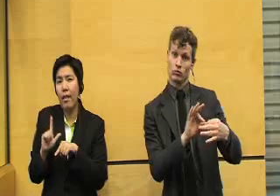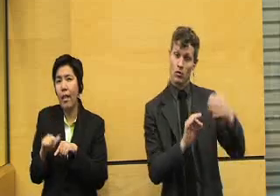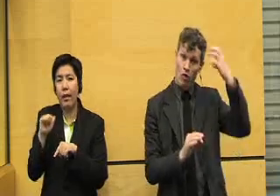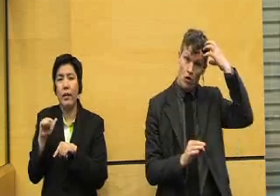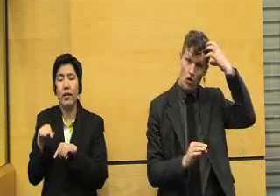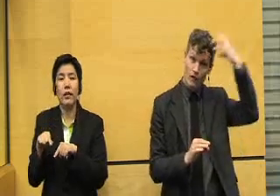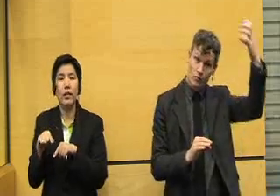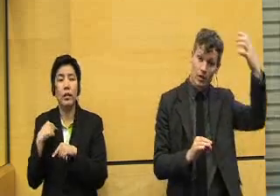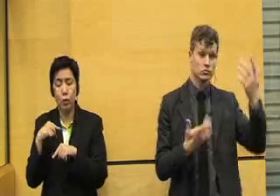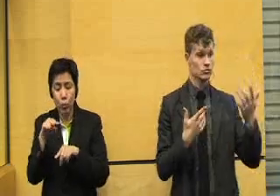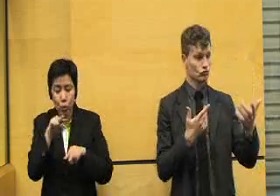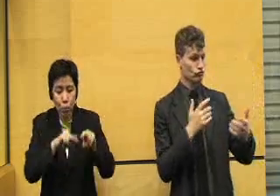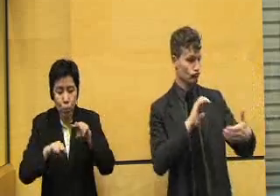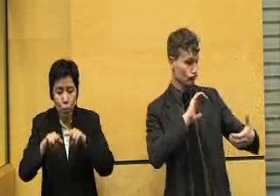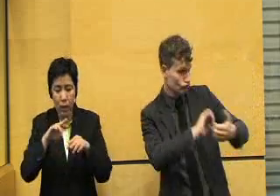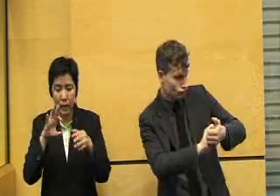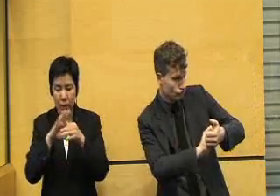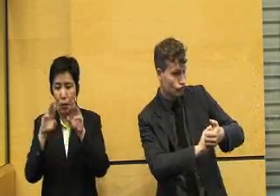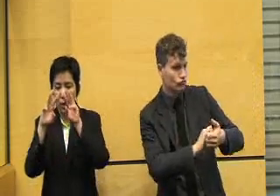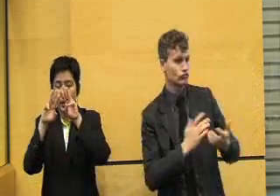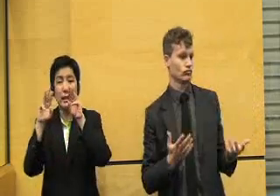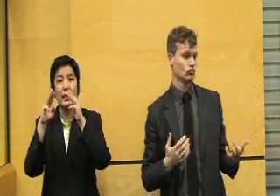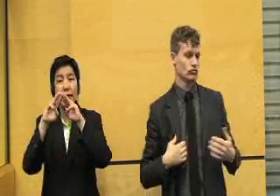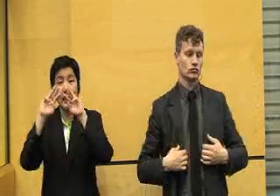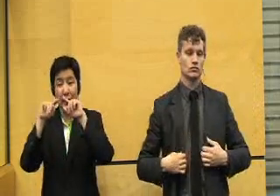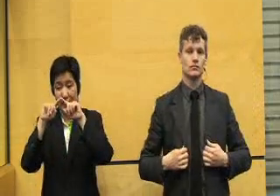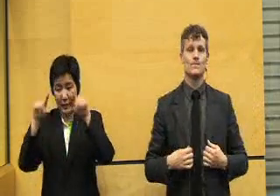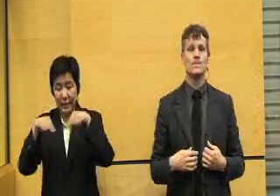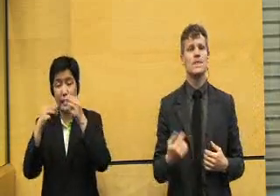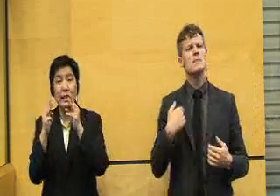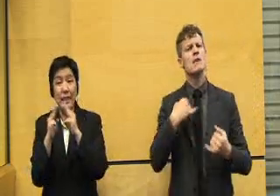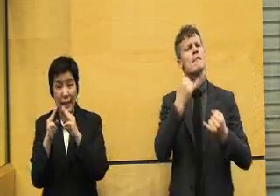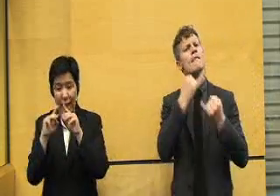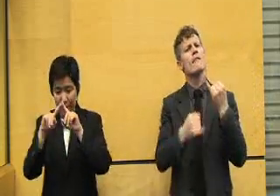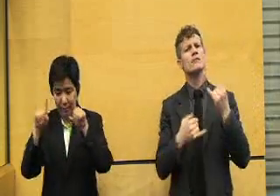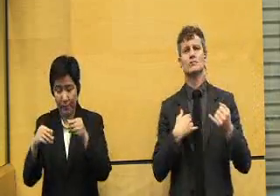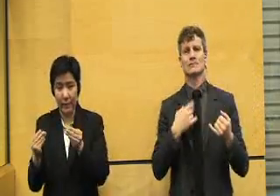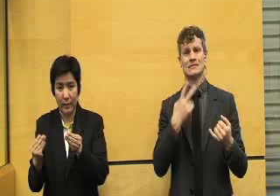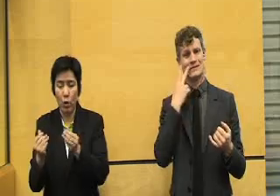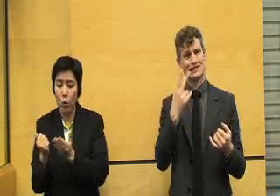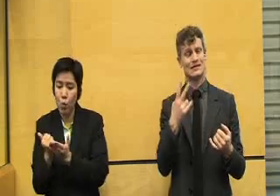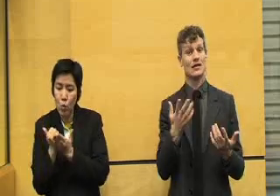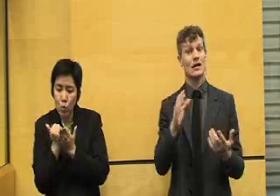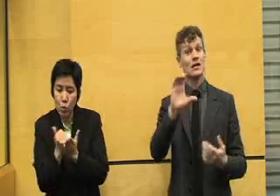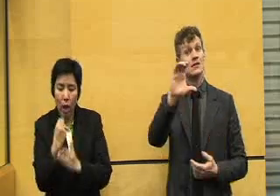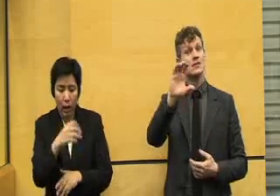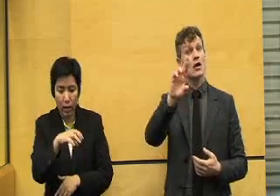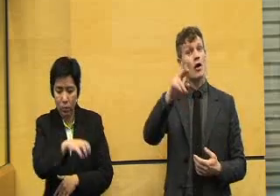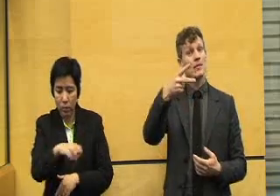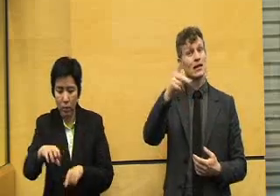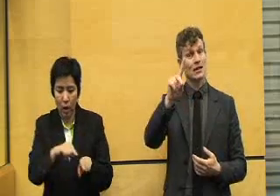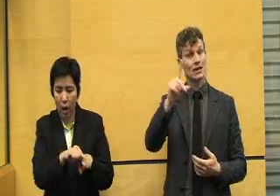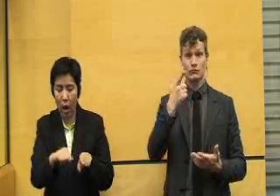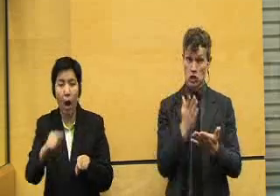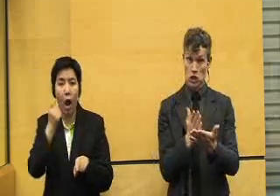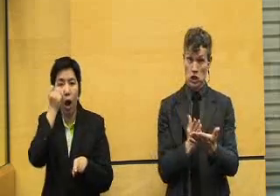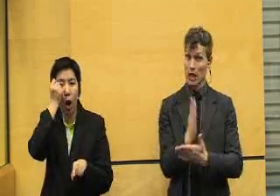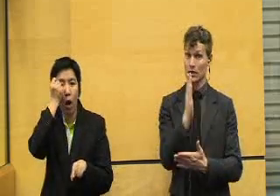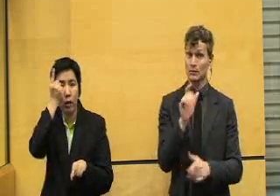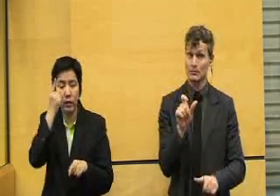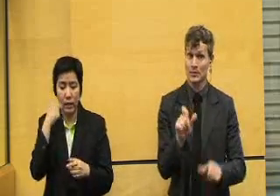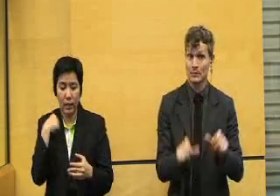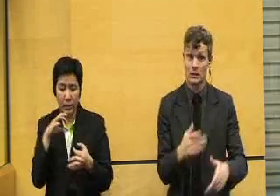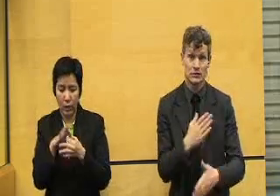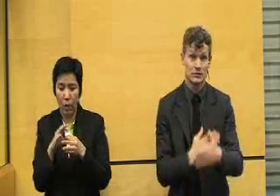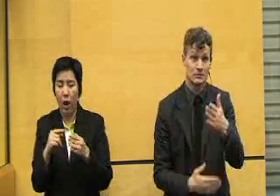manner. I would like to wrap up by saying that one of the main challenges in realizing the rights of persons with disabilities is the